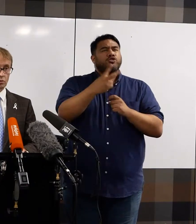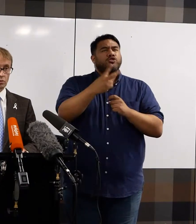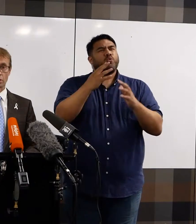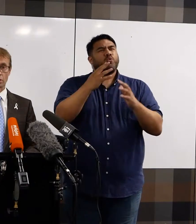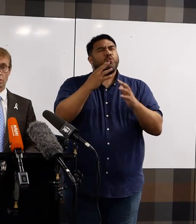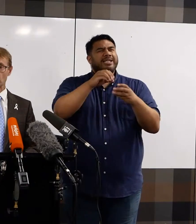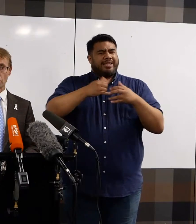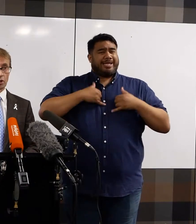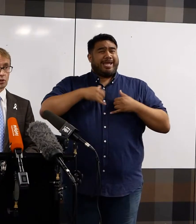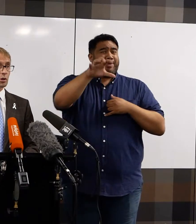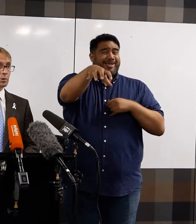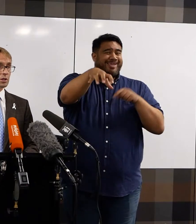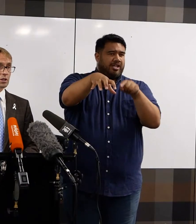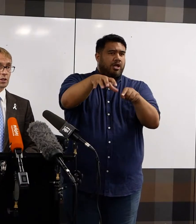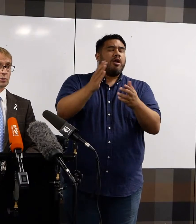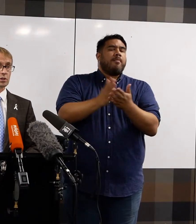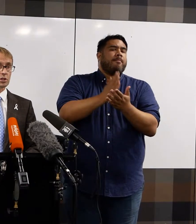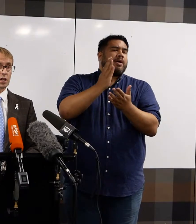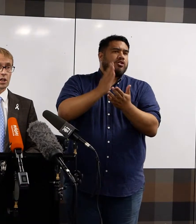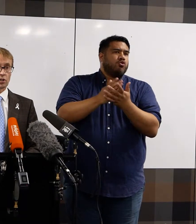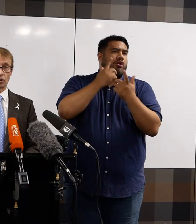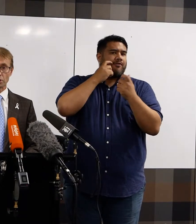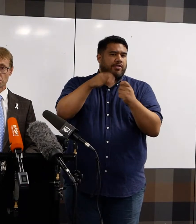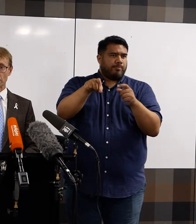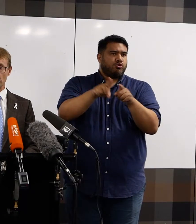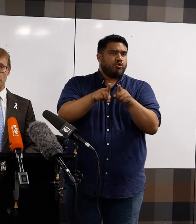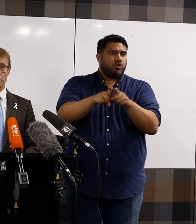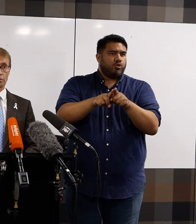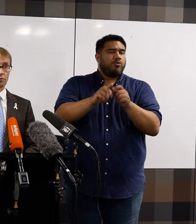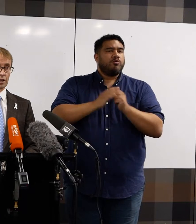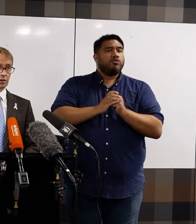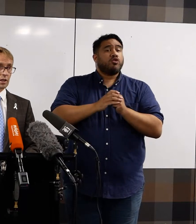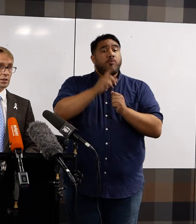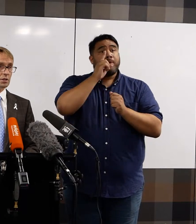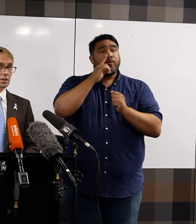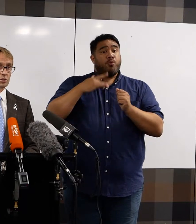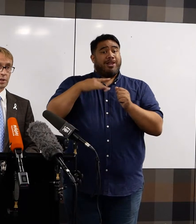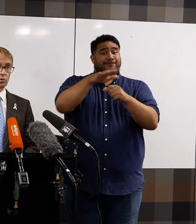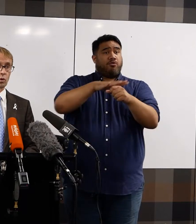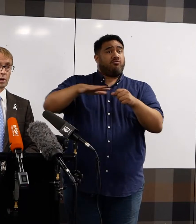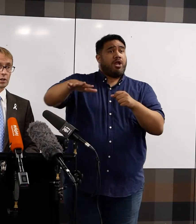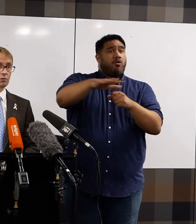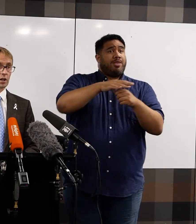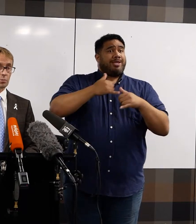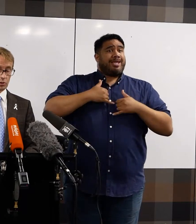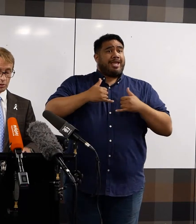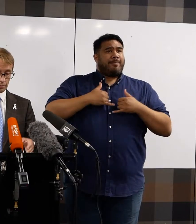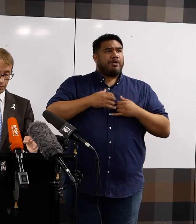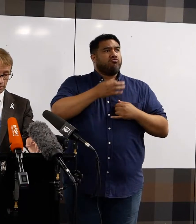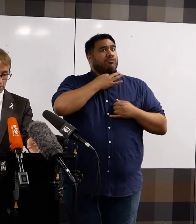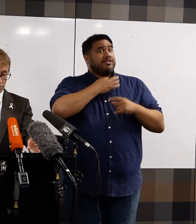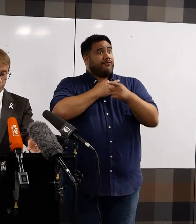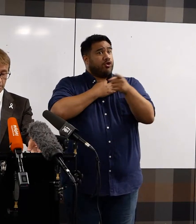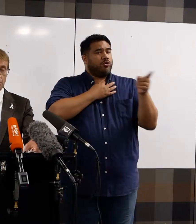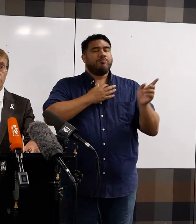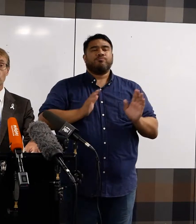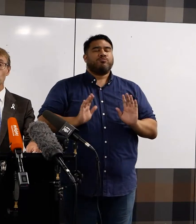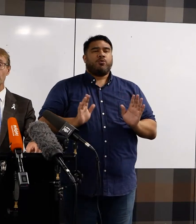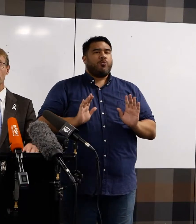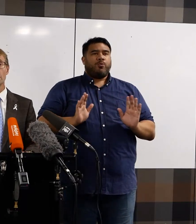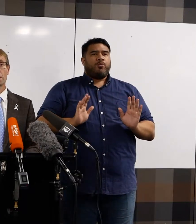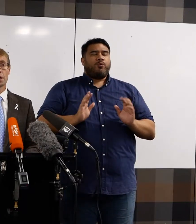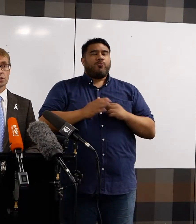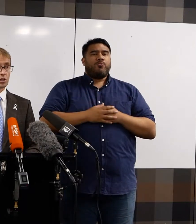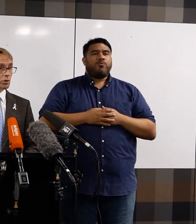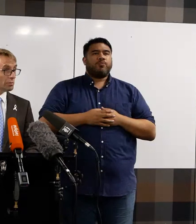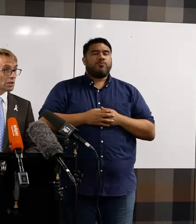we can also reassure the local community that there is no risk to them of the fact that these people will be in Whangaparoa military camp. There will